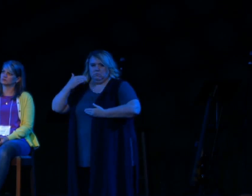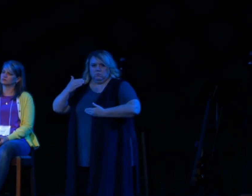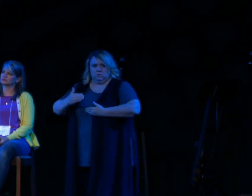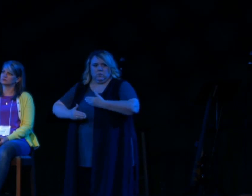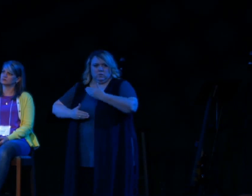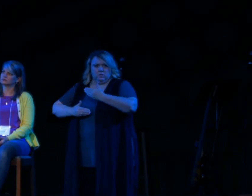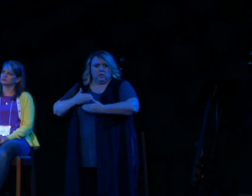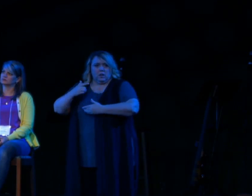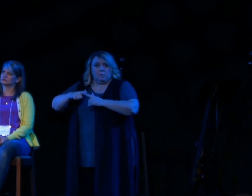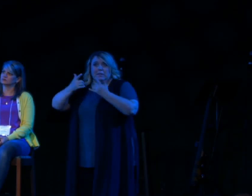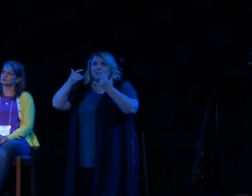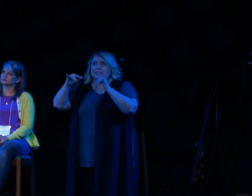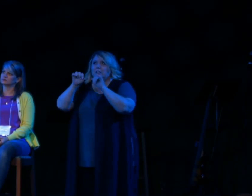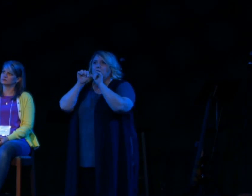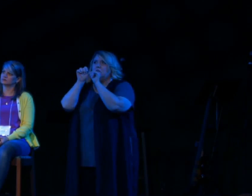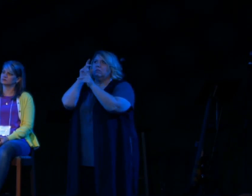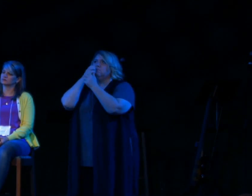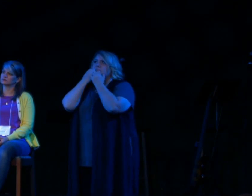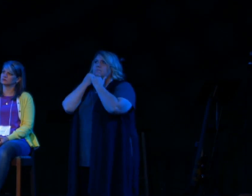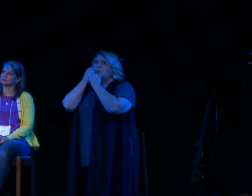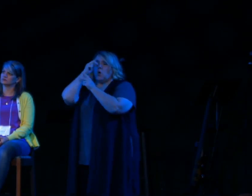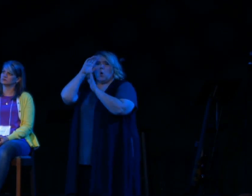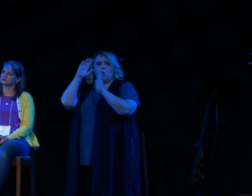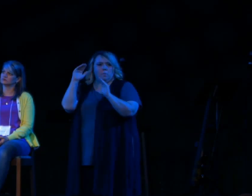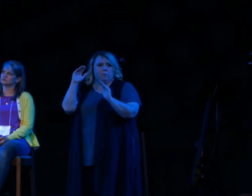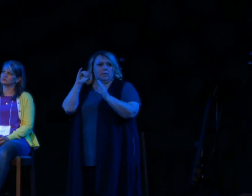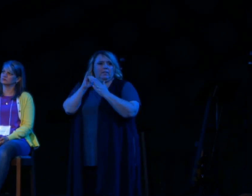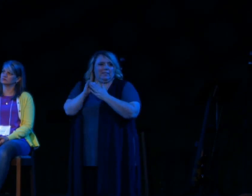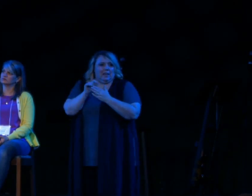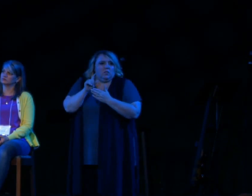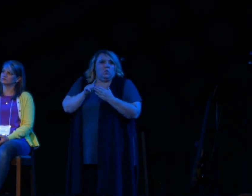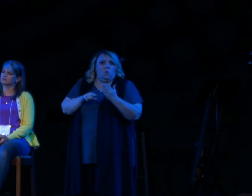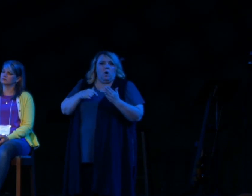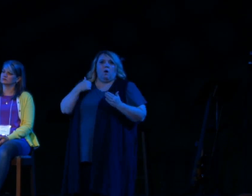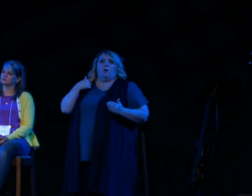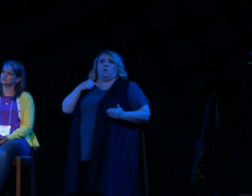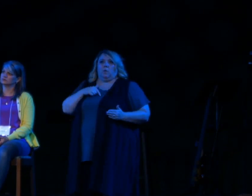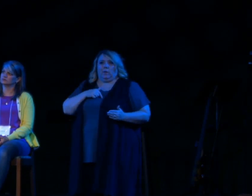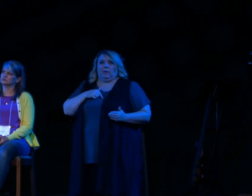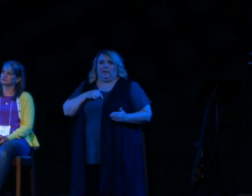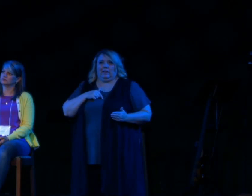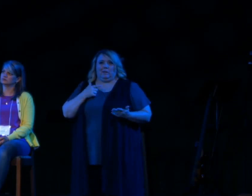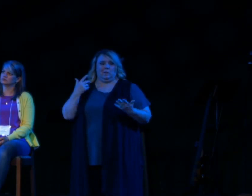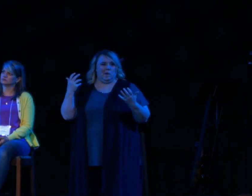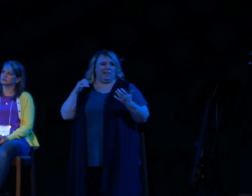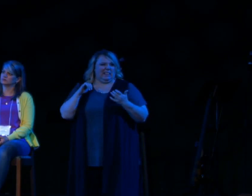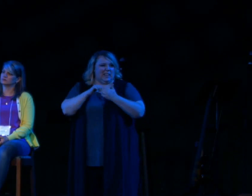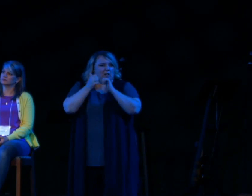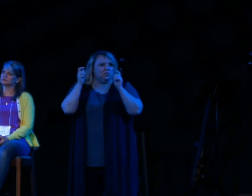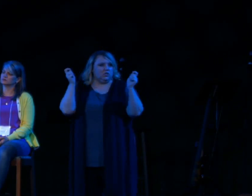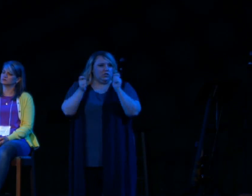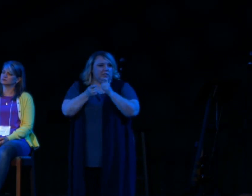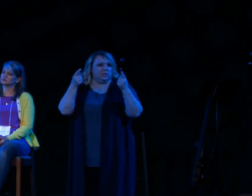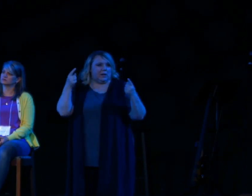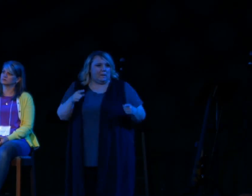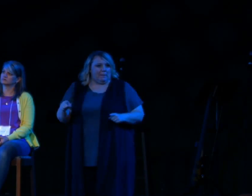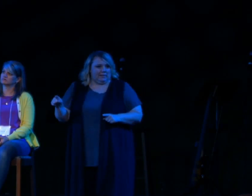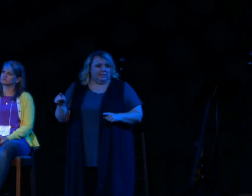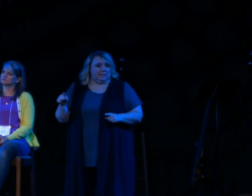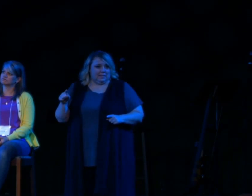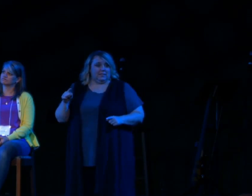that keeps hope? Because that's what we're in for. That's how change happens. That's how adaptation